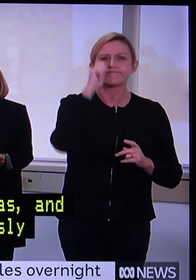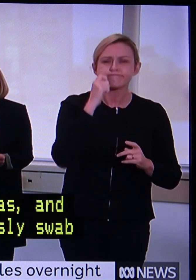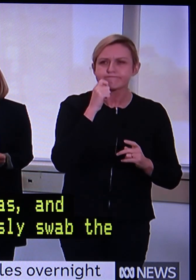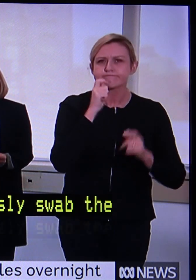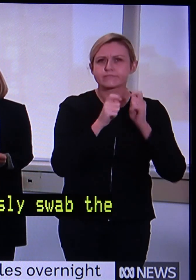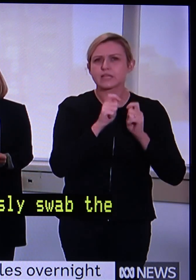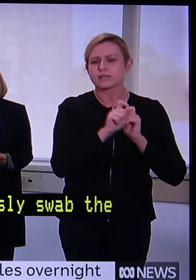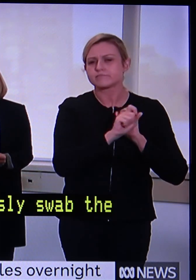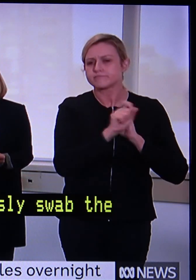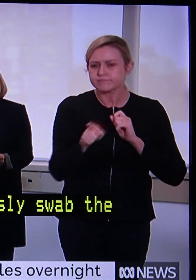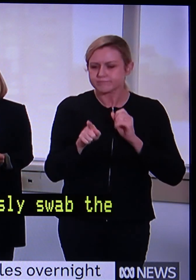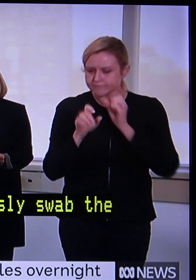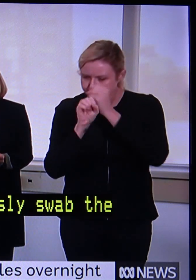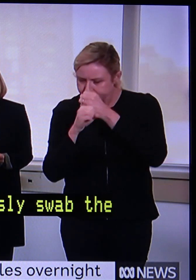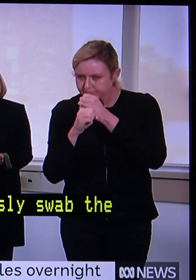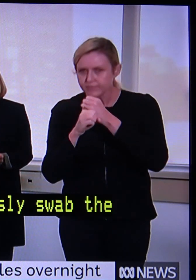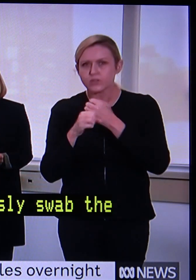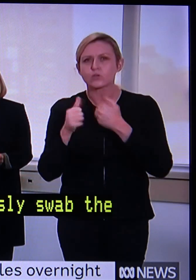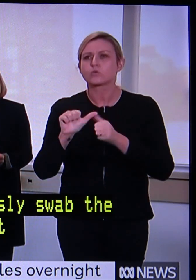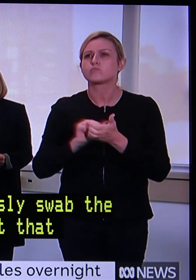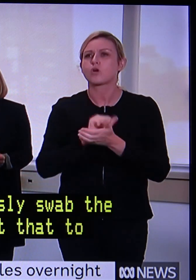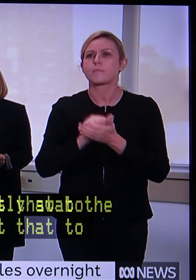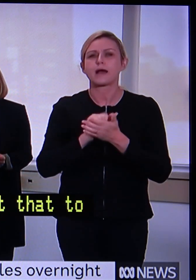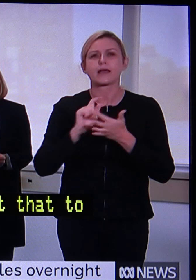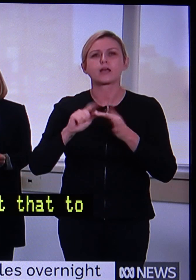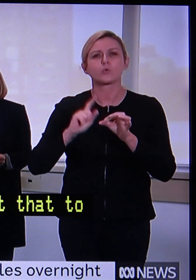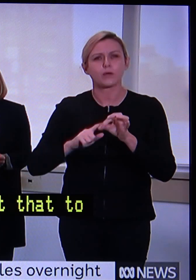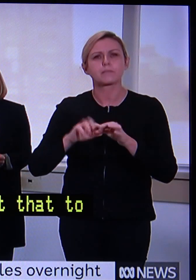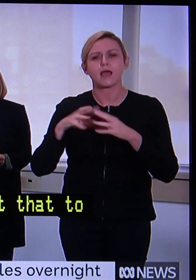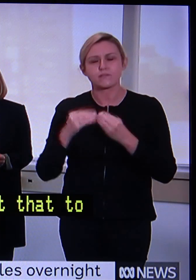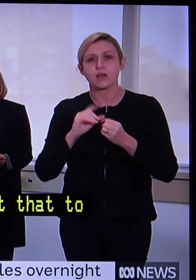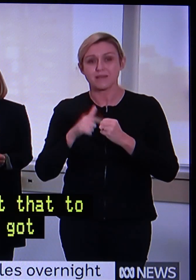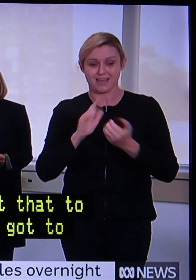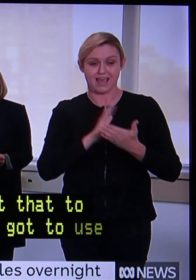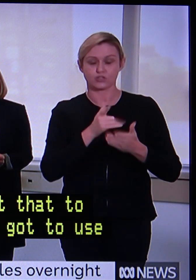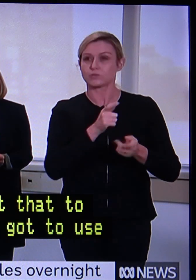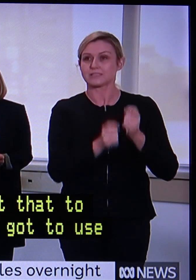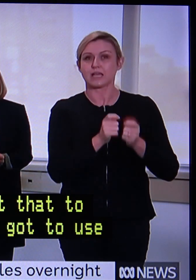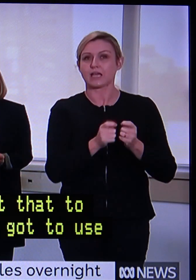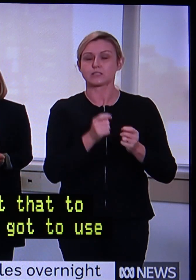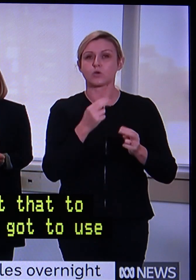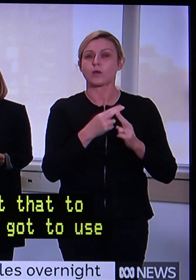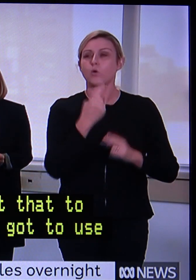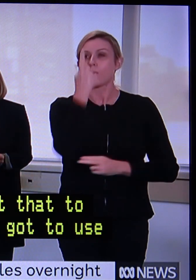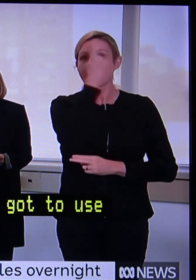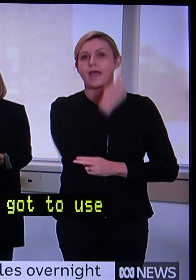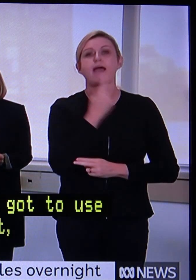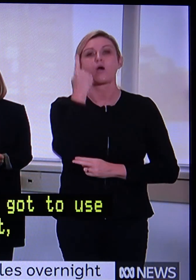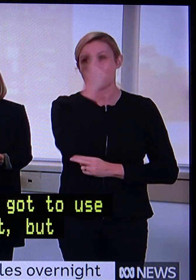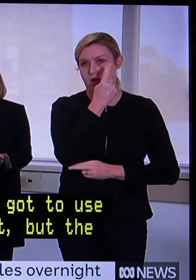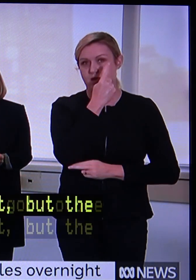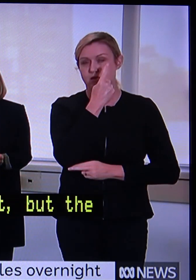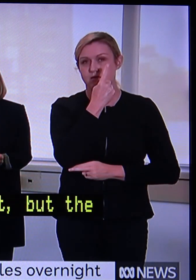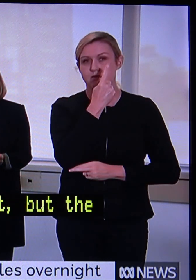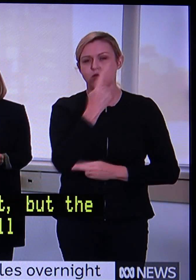the laboratory, and still got to use the appropriate equipment. But the actual testing itself will only take about an hour, but all up it could still